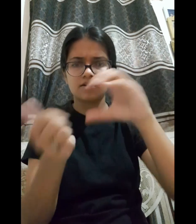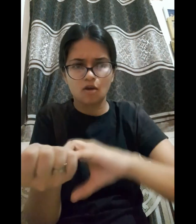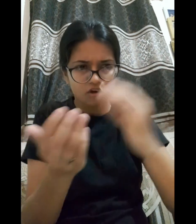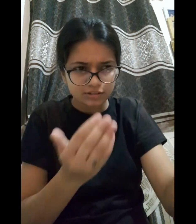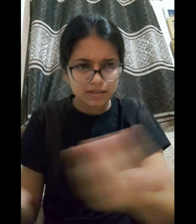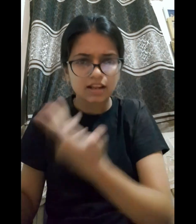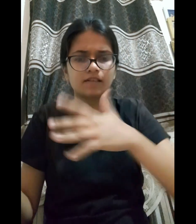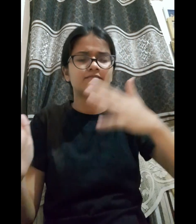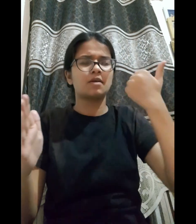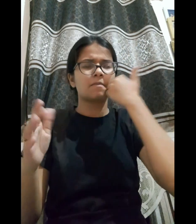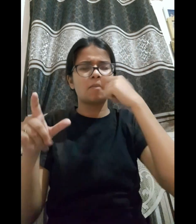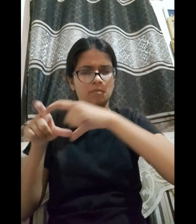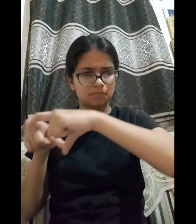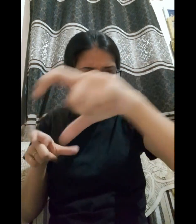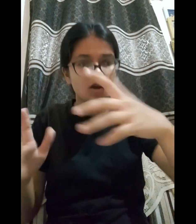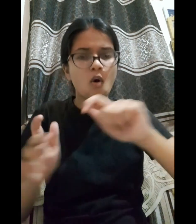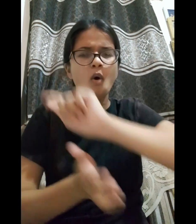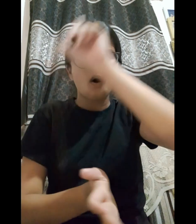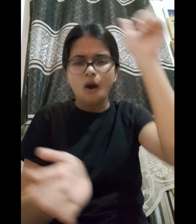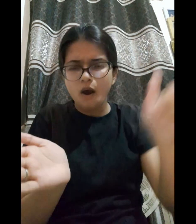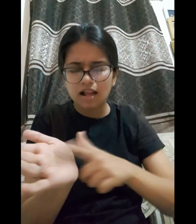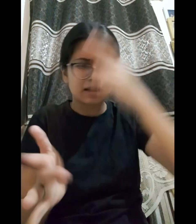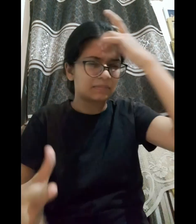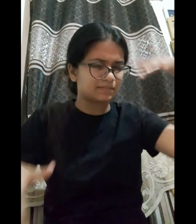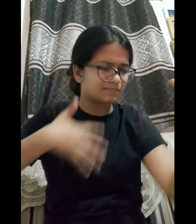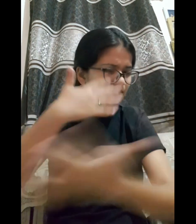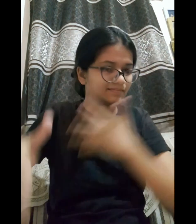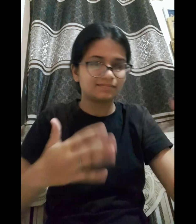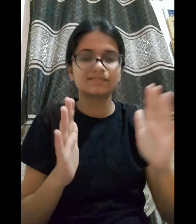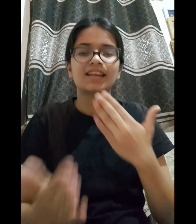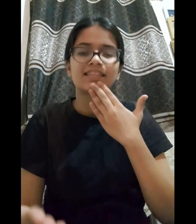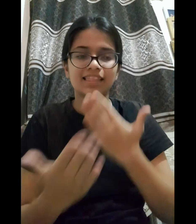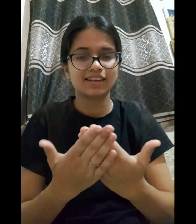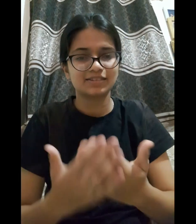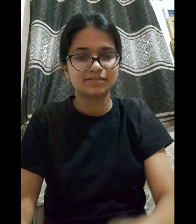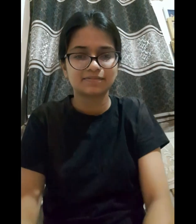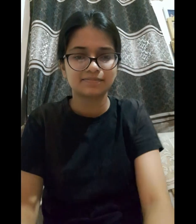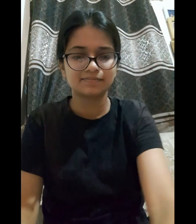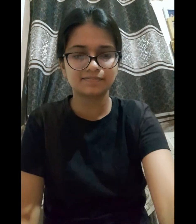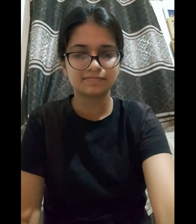ventilation, without the need for all the catastrophe that we are seeing. Thank you very much.